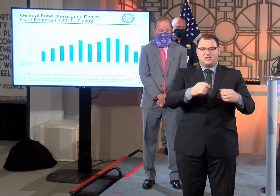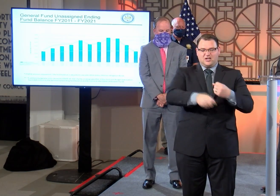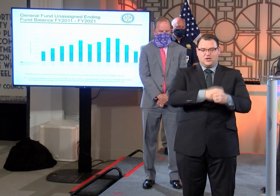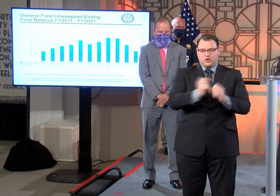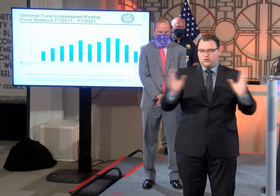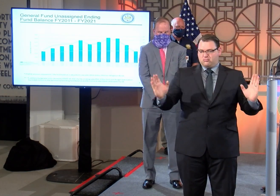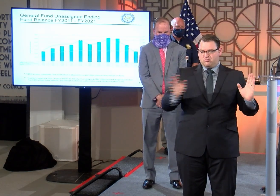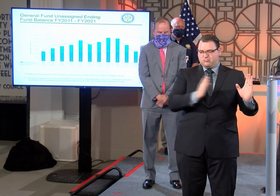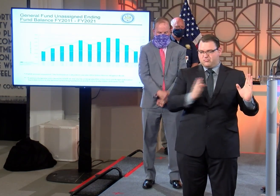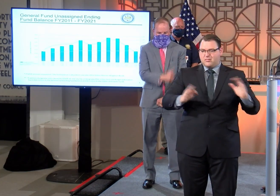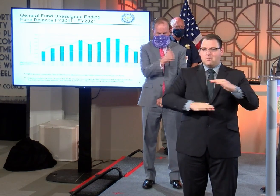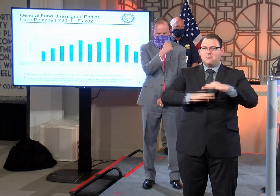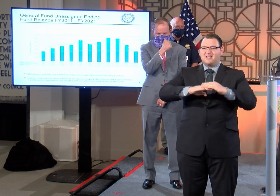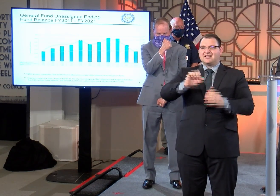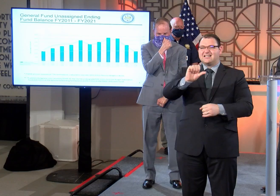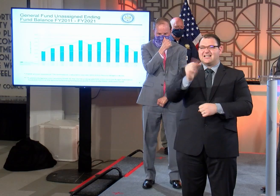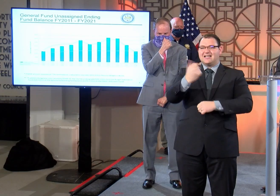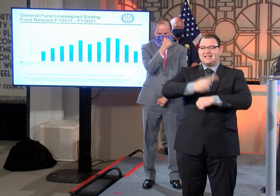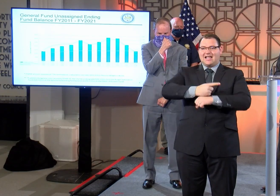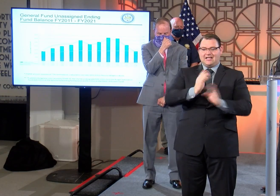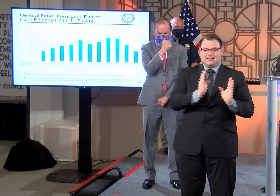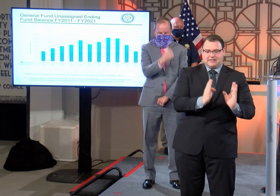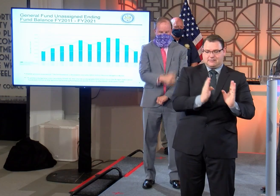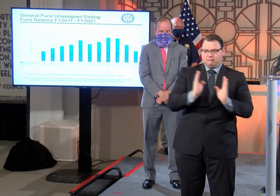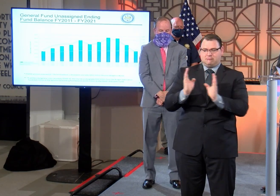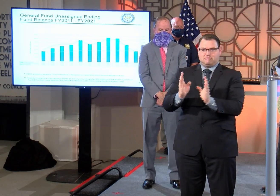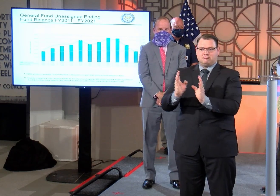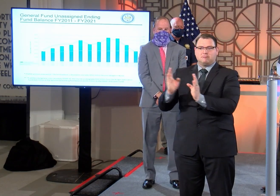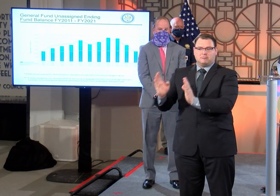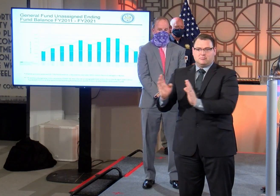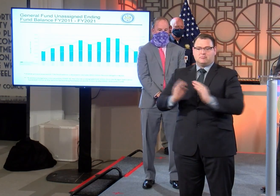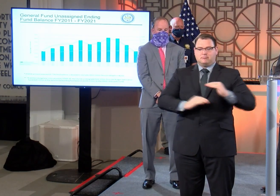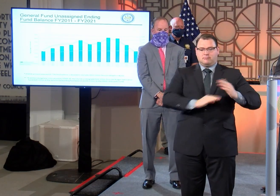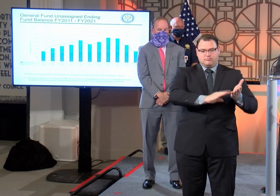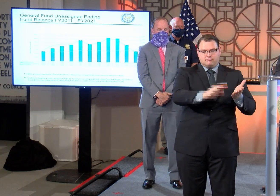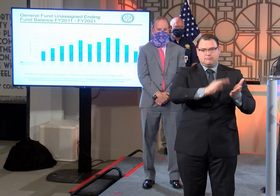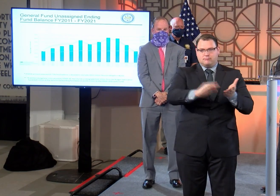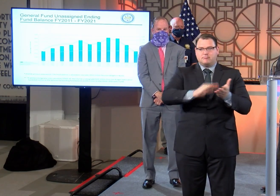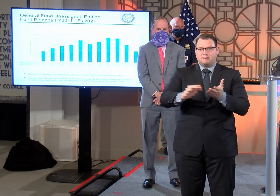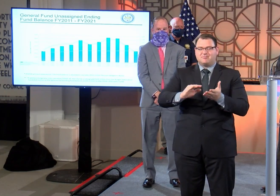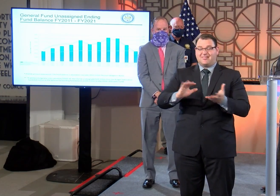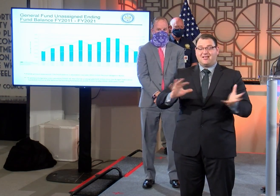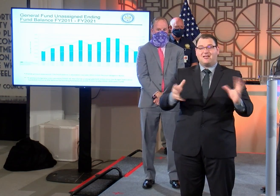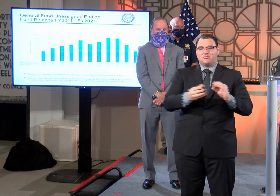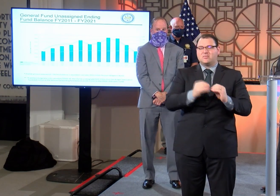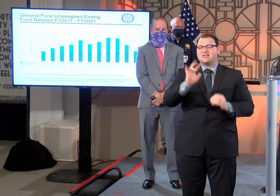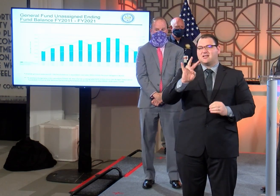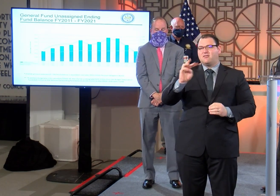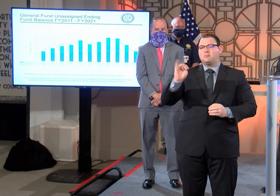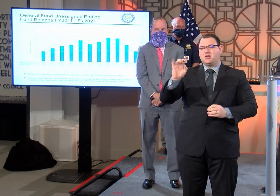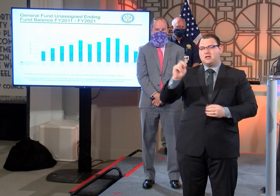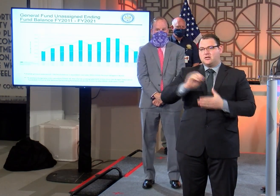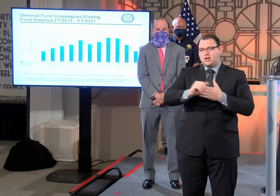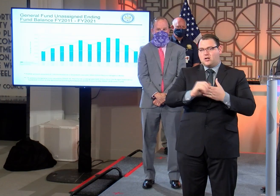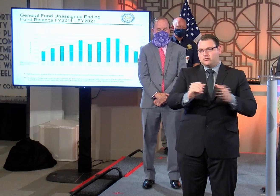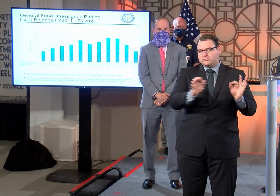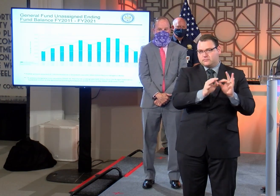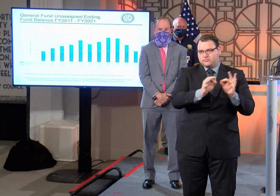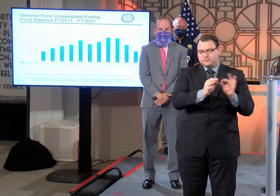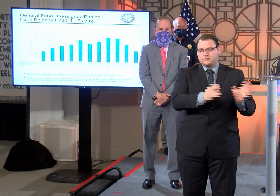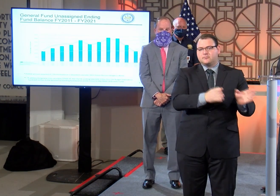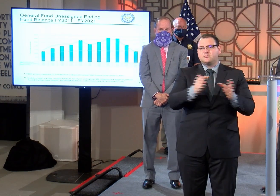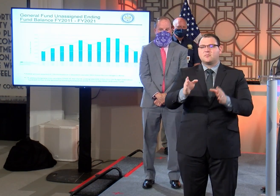will generate about $7 million. There will be a few other deferments, department reductions, and